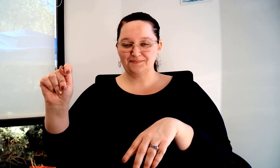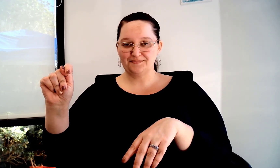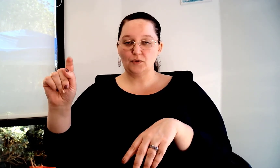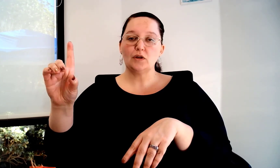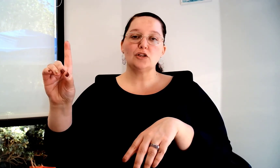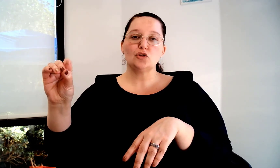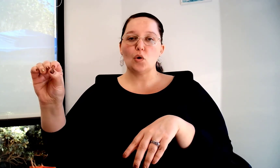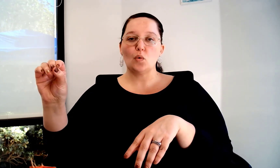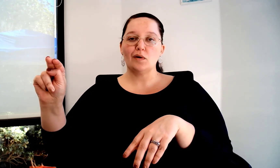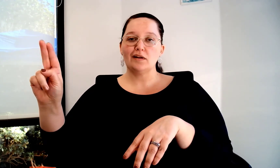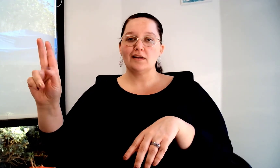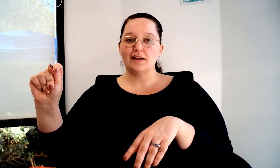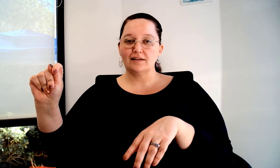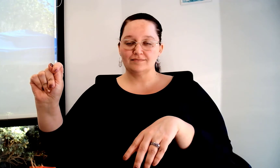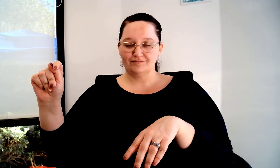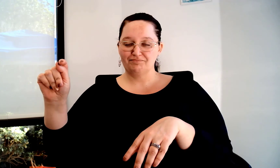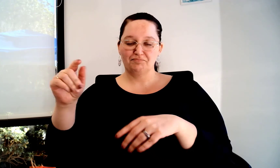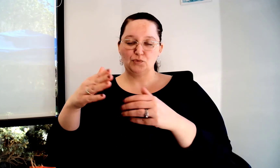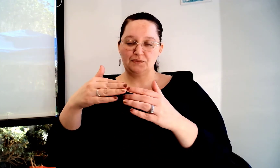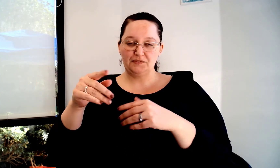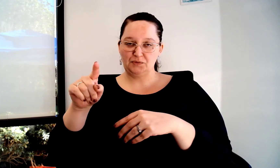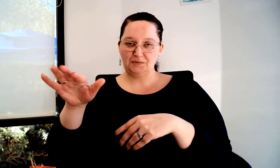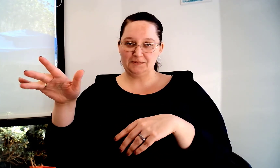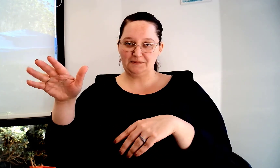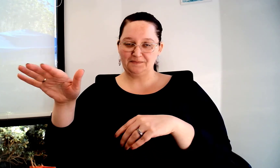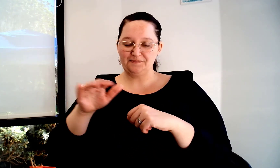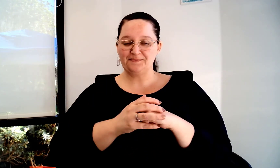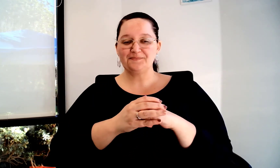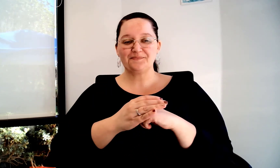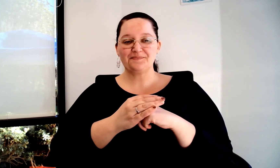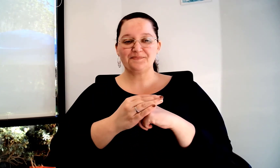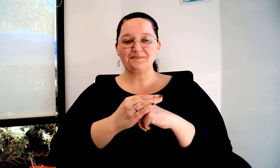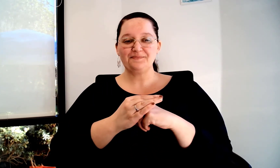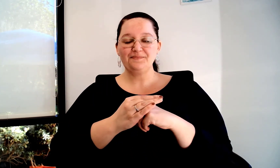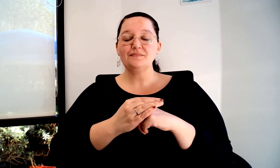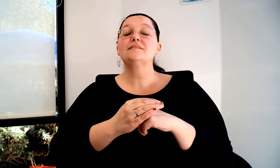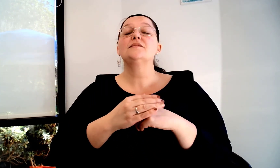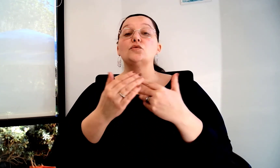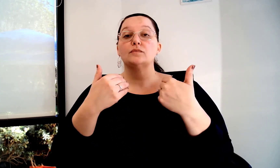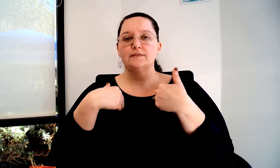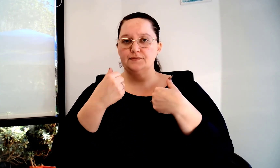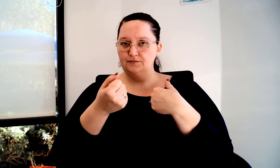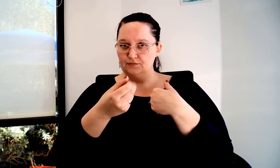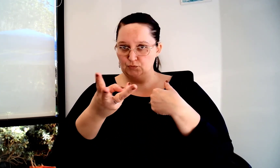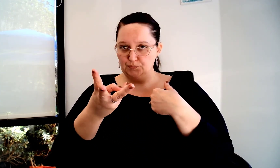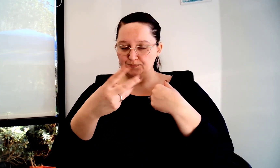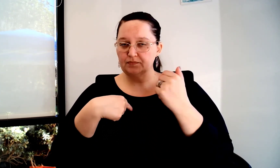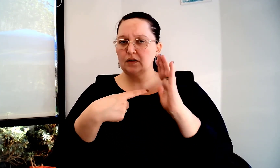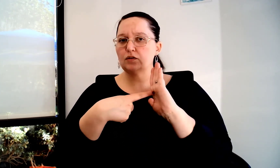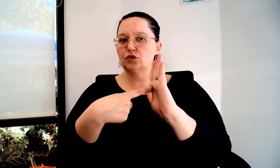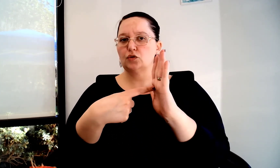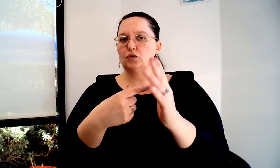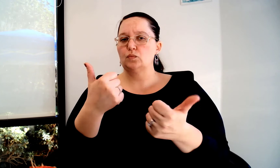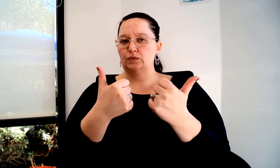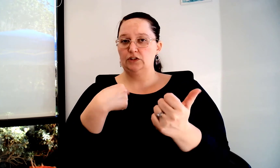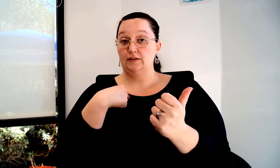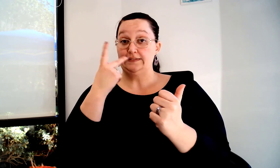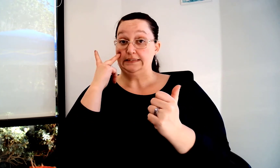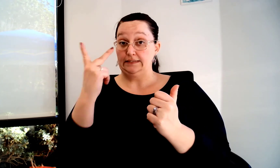donut. You can spell it D-O-N-U-T too, whatever you want. So there are a few signs for donut. I'm going to show